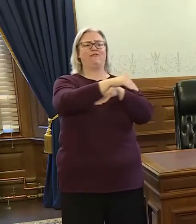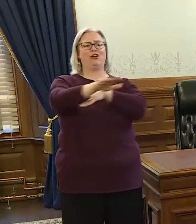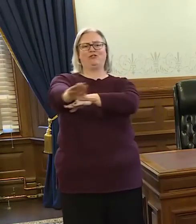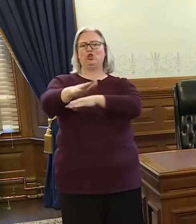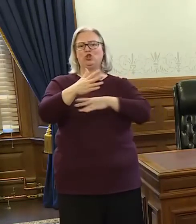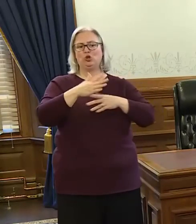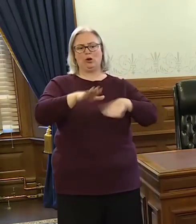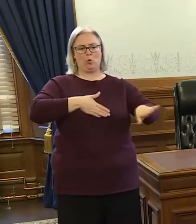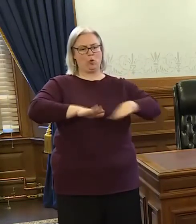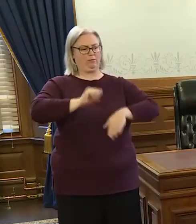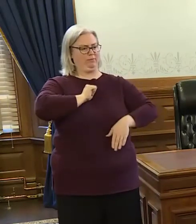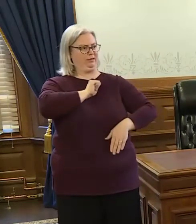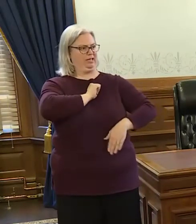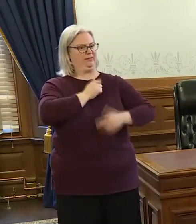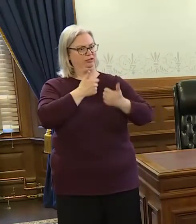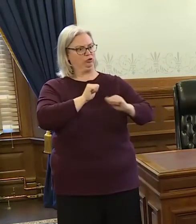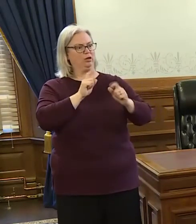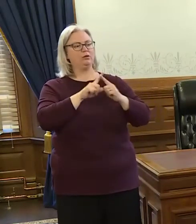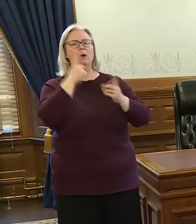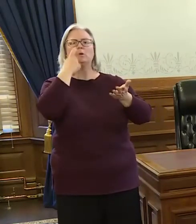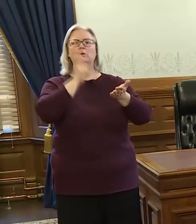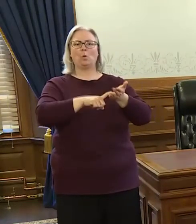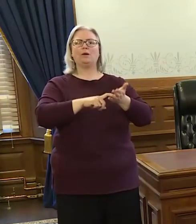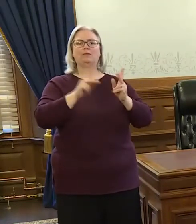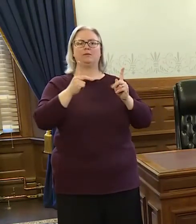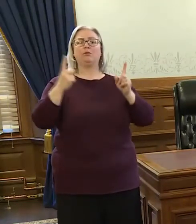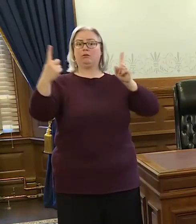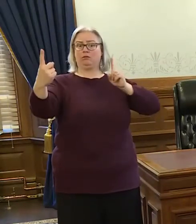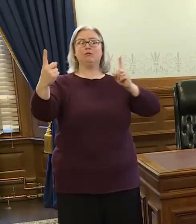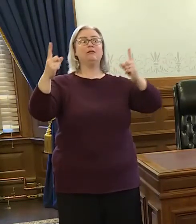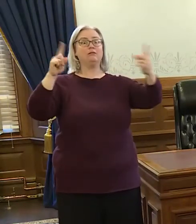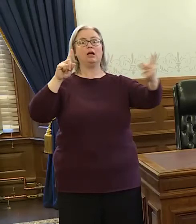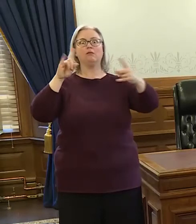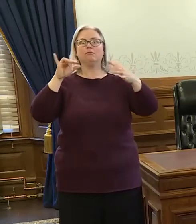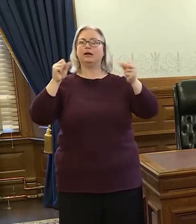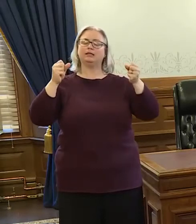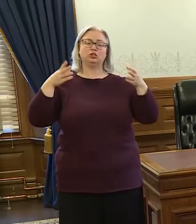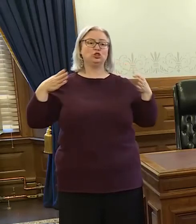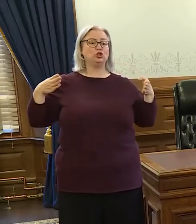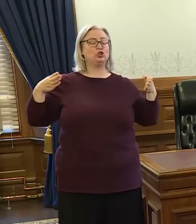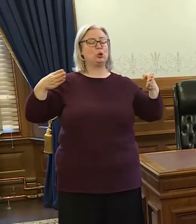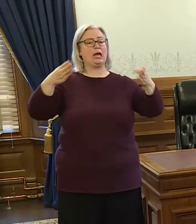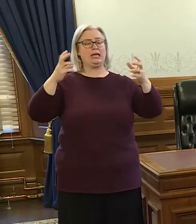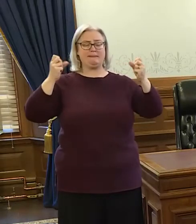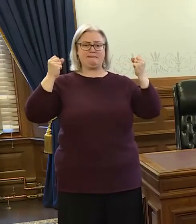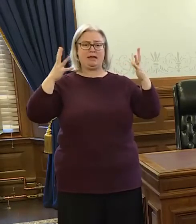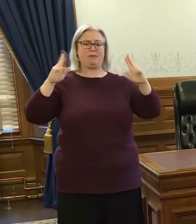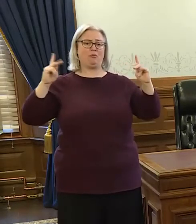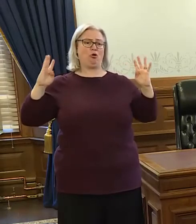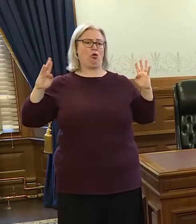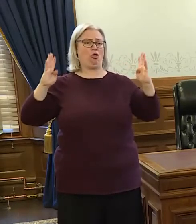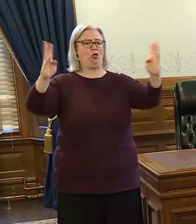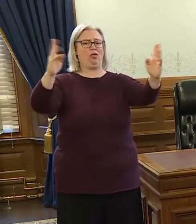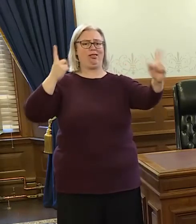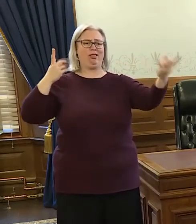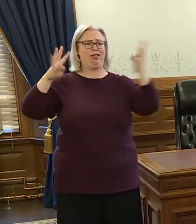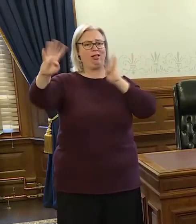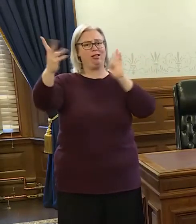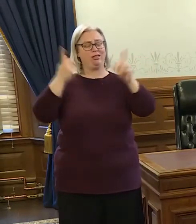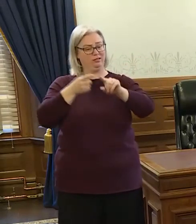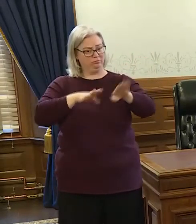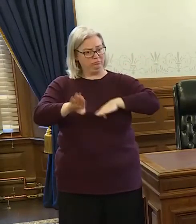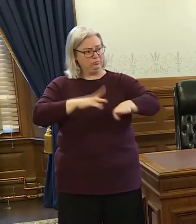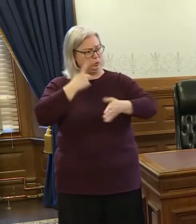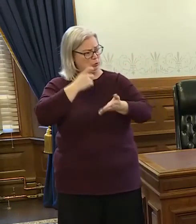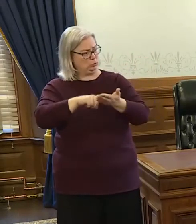one thing I've noticed is that I mean, people are keeping their distance, but the streets are full of people out walking. And have you noticed that